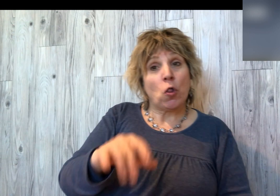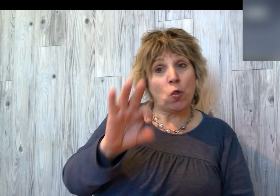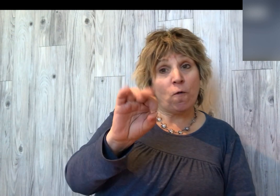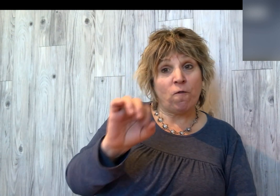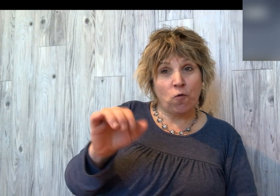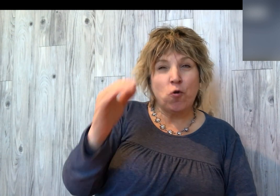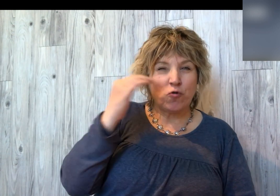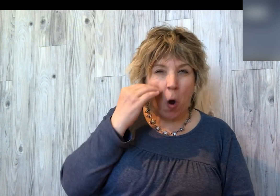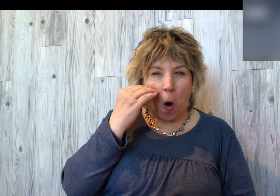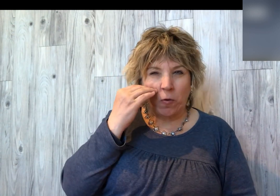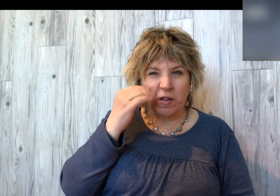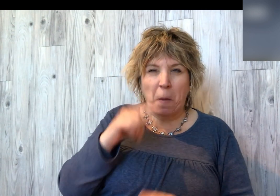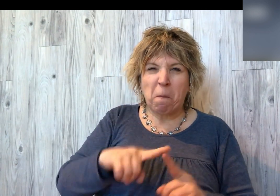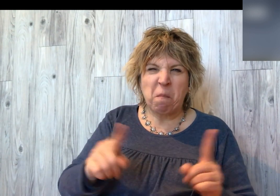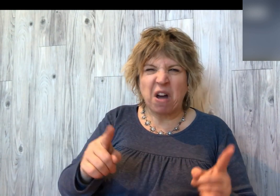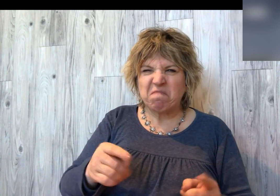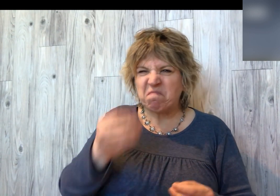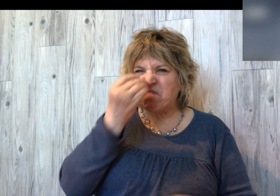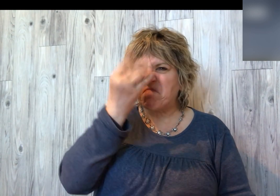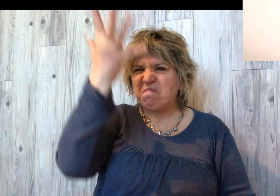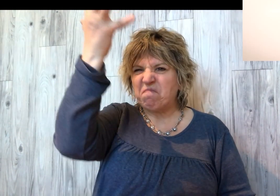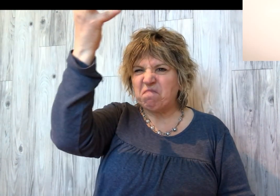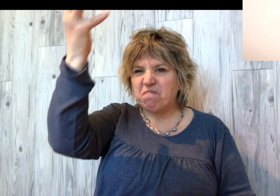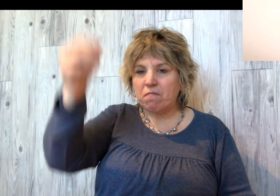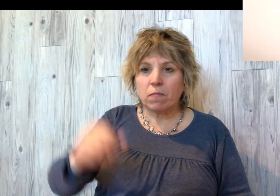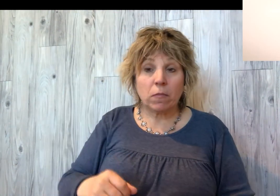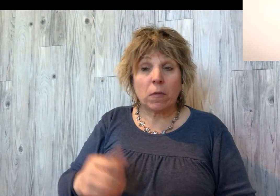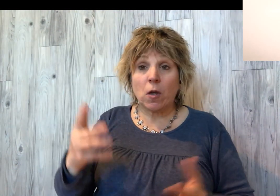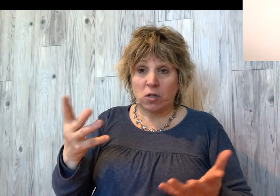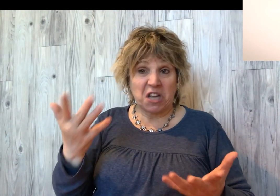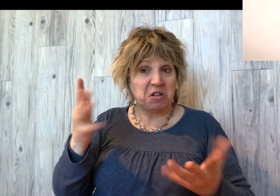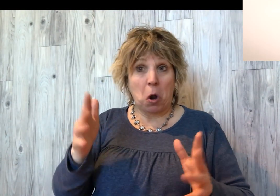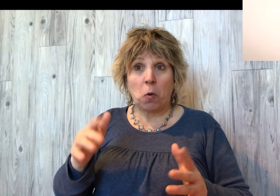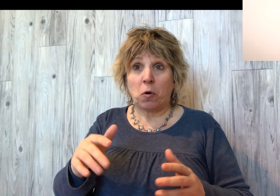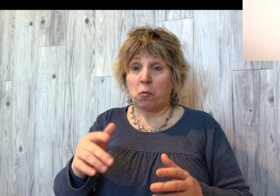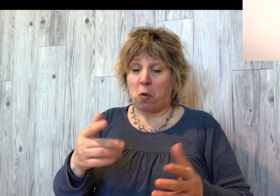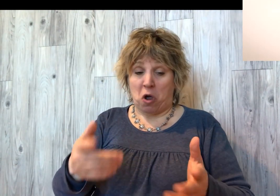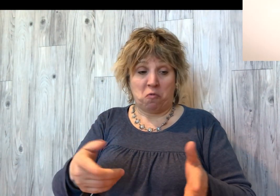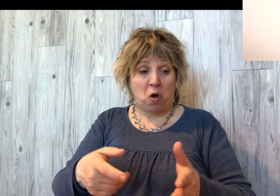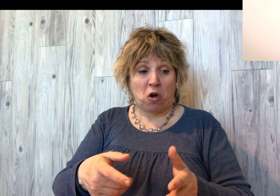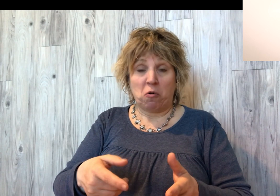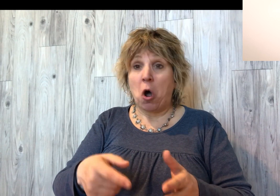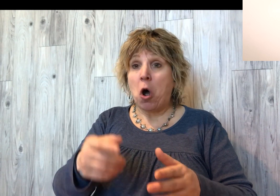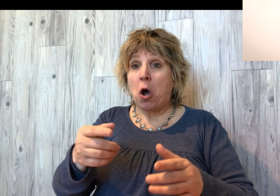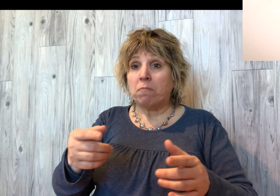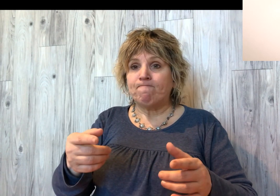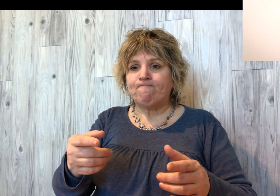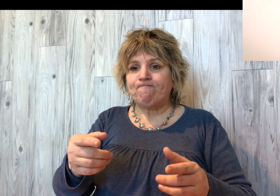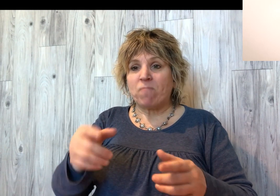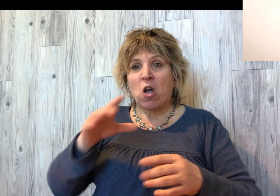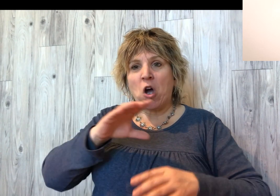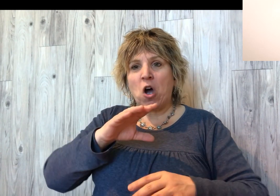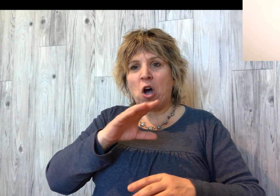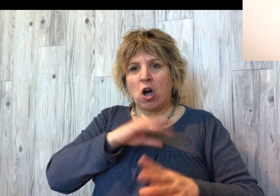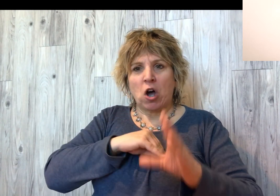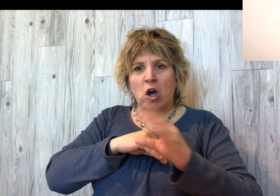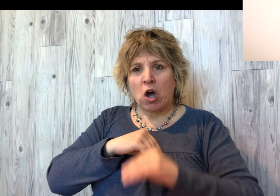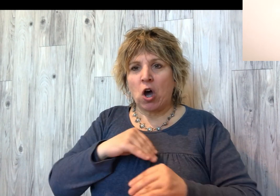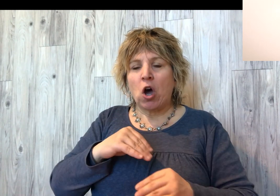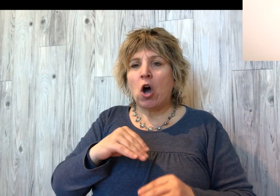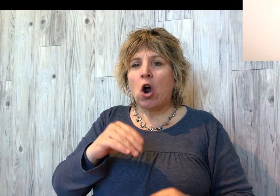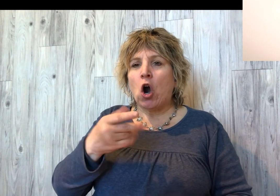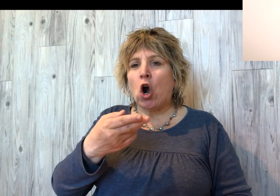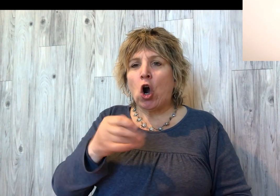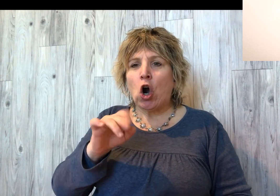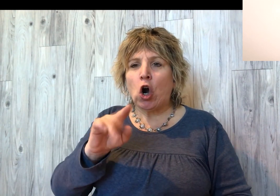fool knows better. They just don't give a rip. You say to them, don't you know that what you're doing is going to hurt you? And they go, yeah, I don't care. I don't